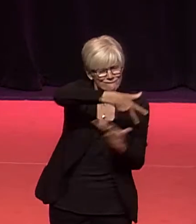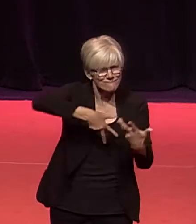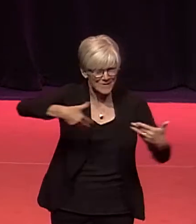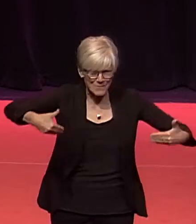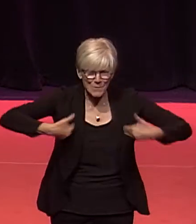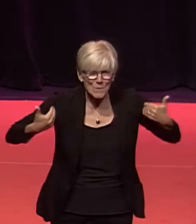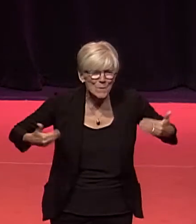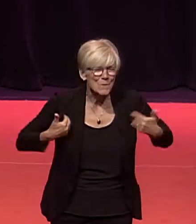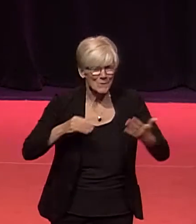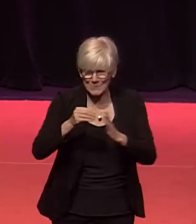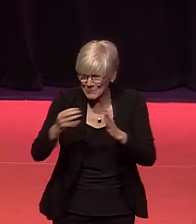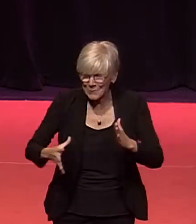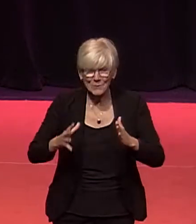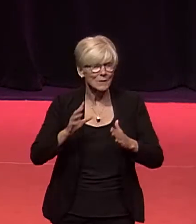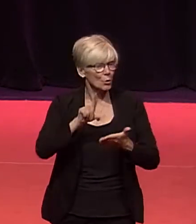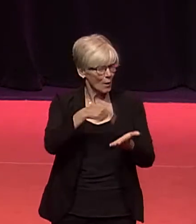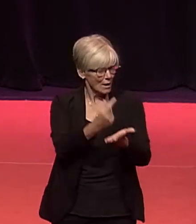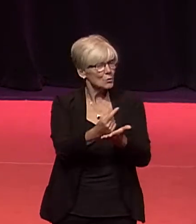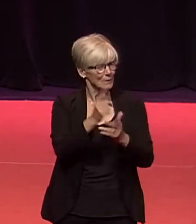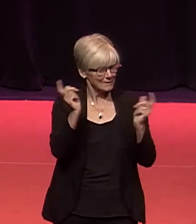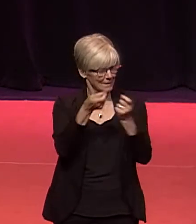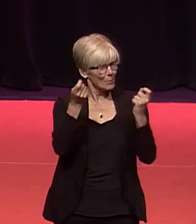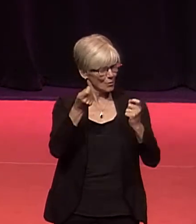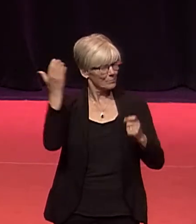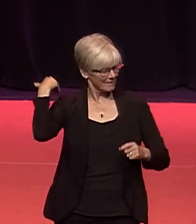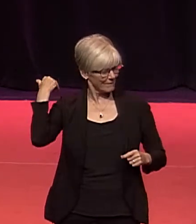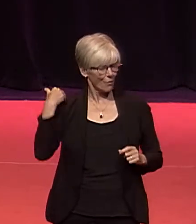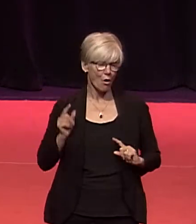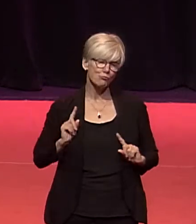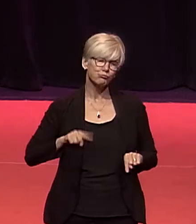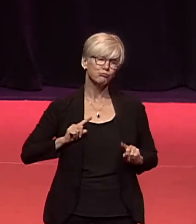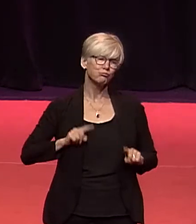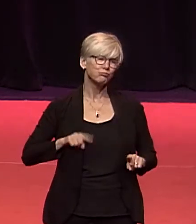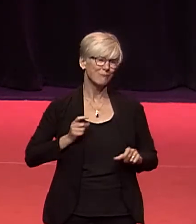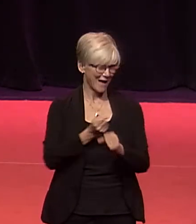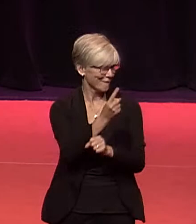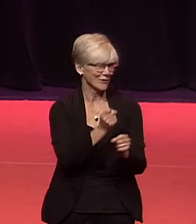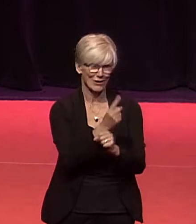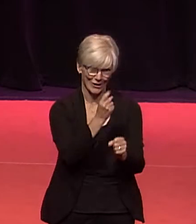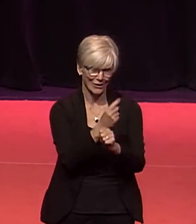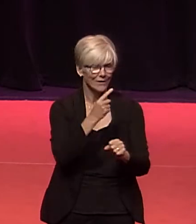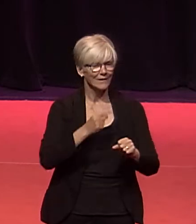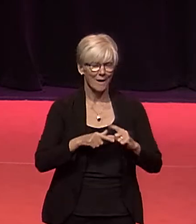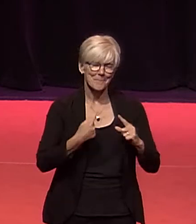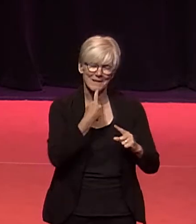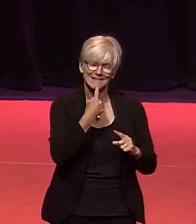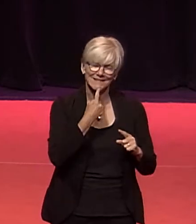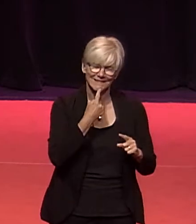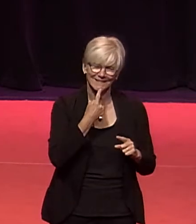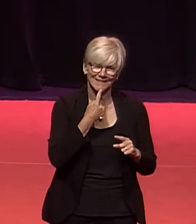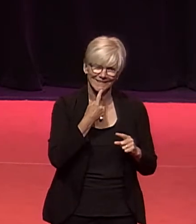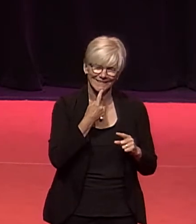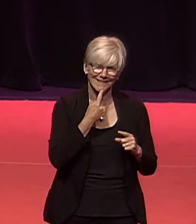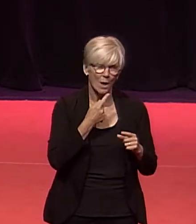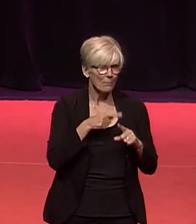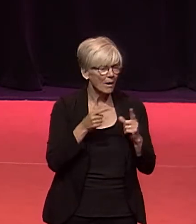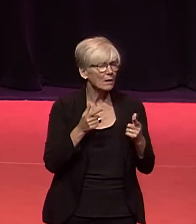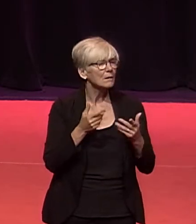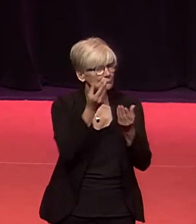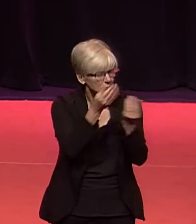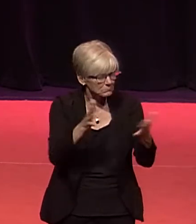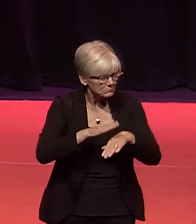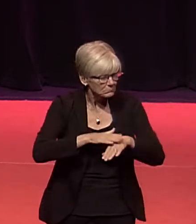these graduation ceremonies. They used to be a part of my regular routine every year. But I say this, stay